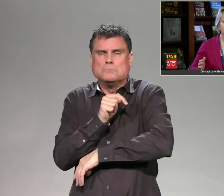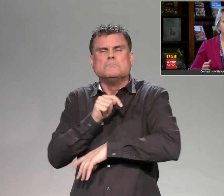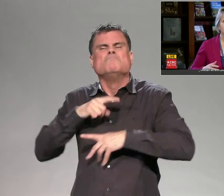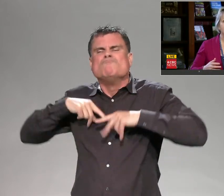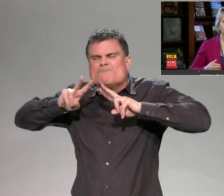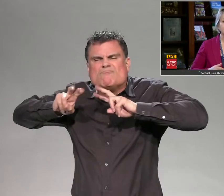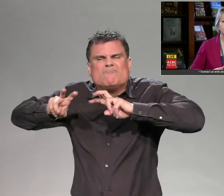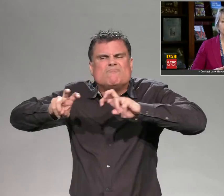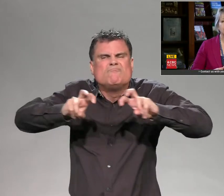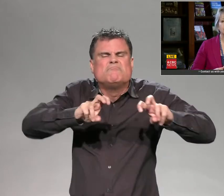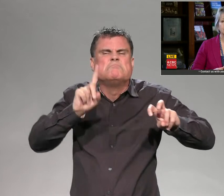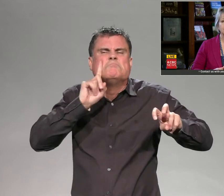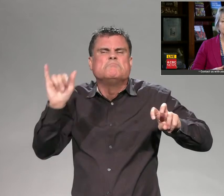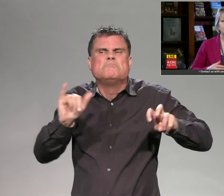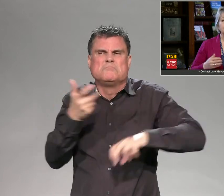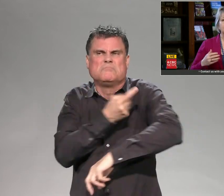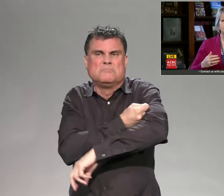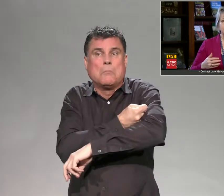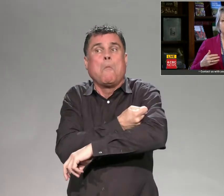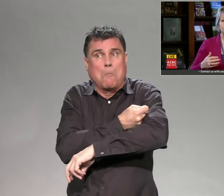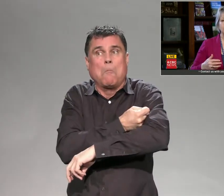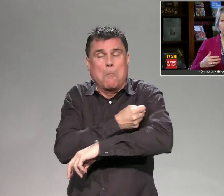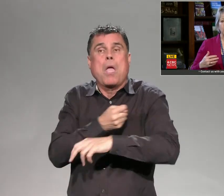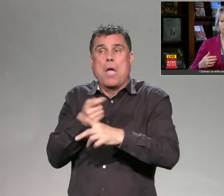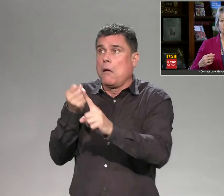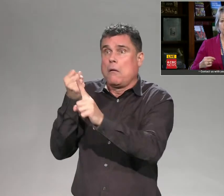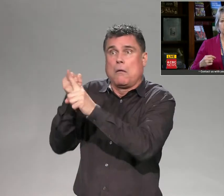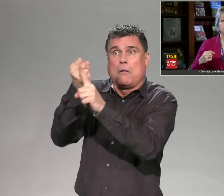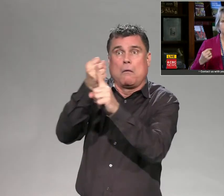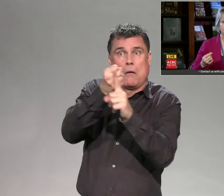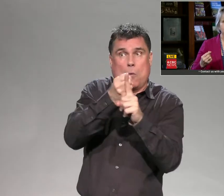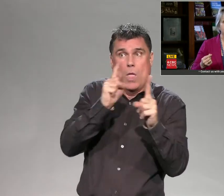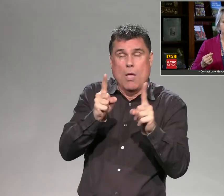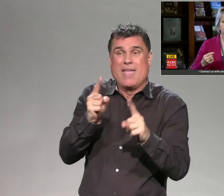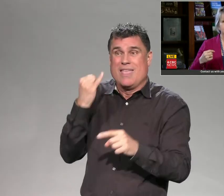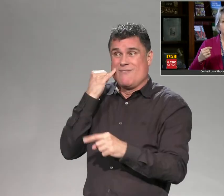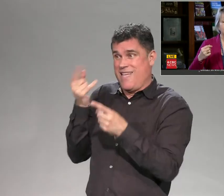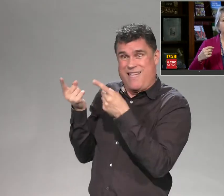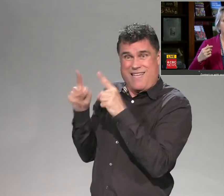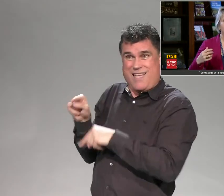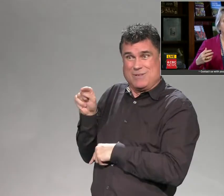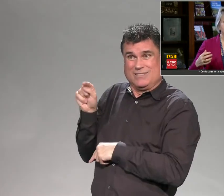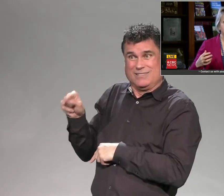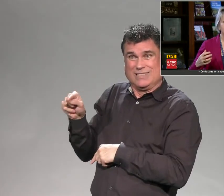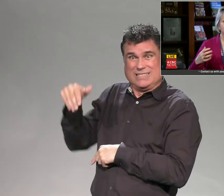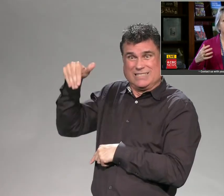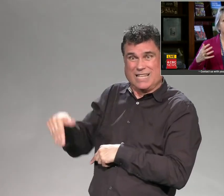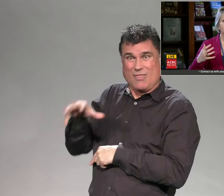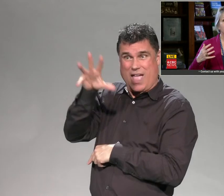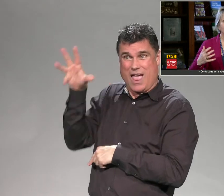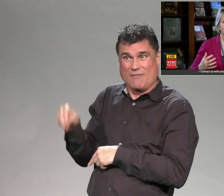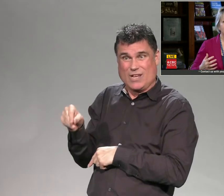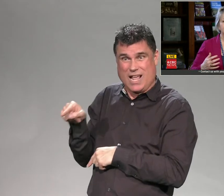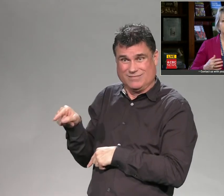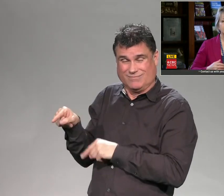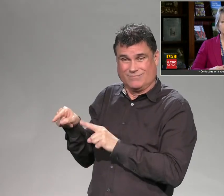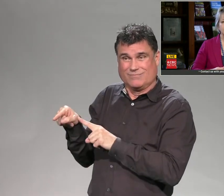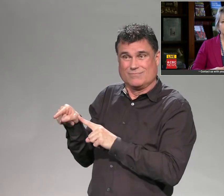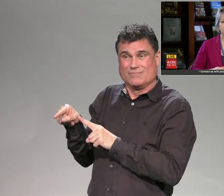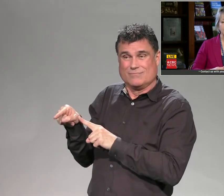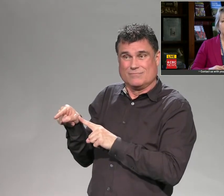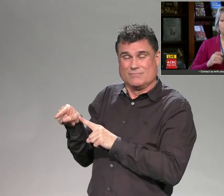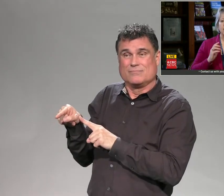very high in the cases, it didn't seem to have as much effectiveness or efficacy in